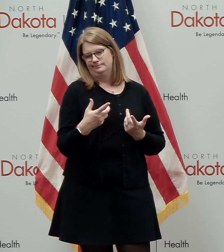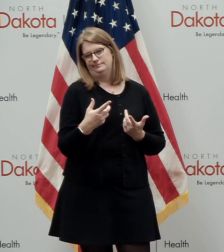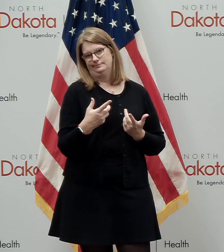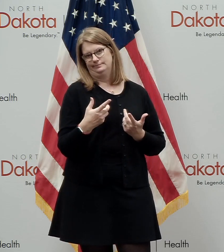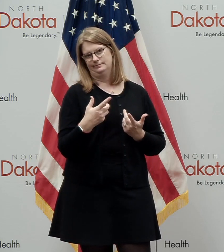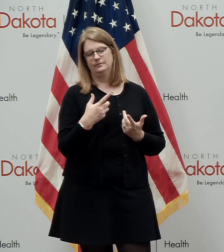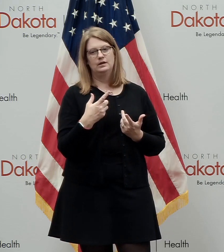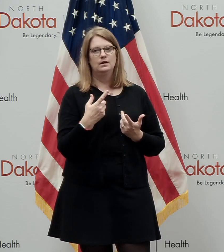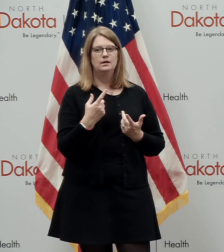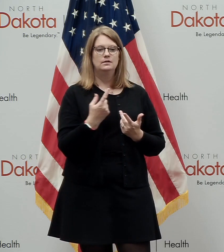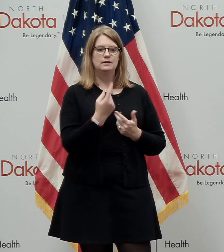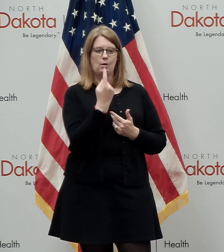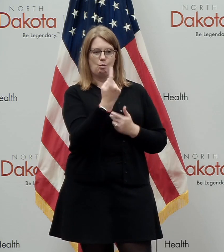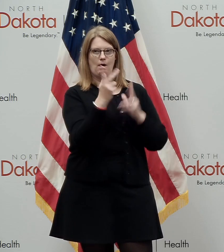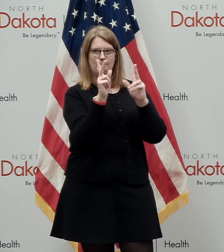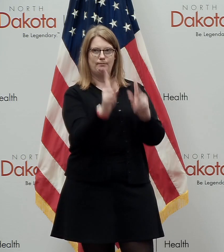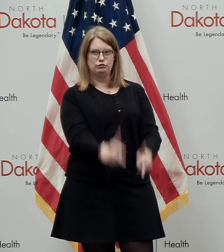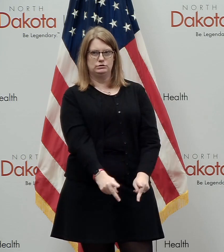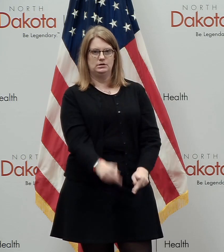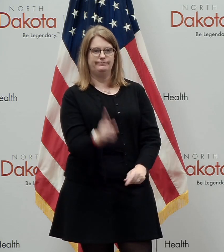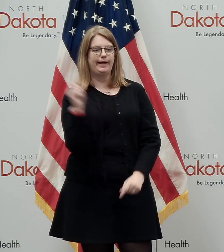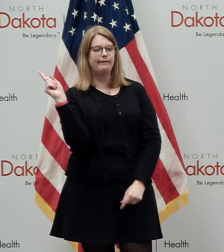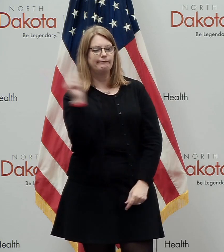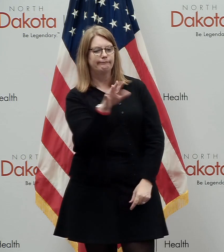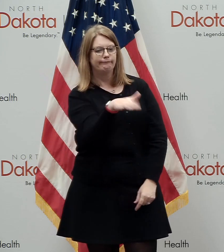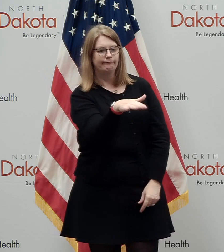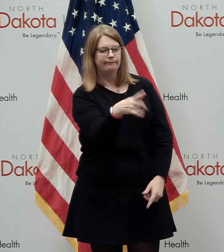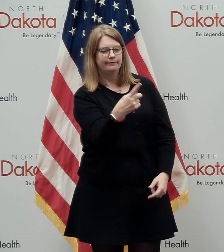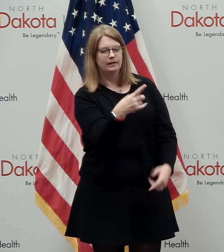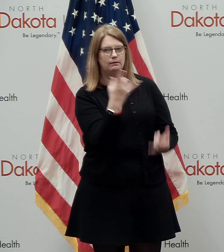single individual. So again, we're